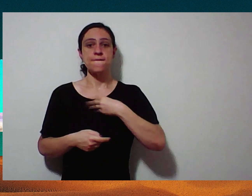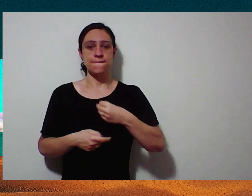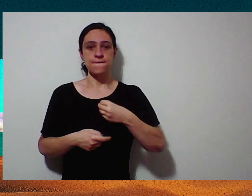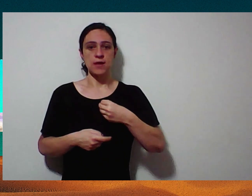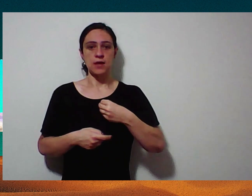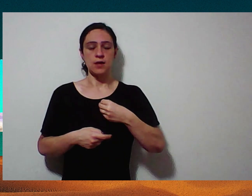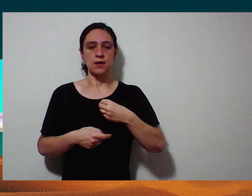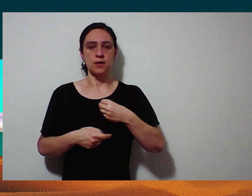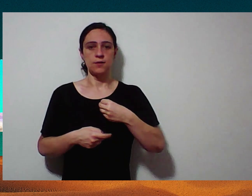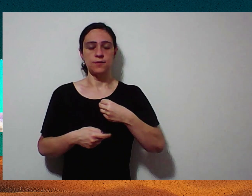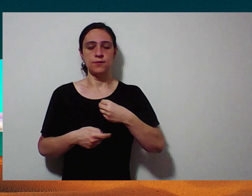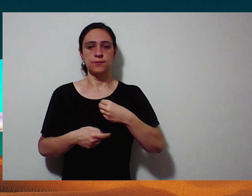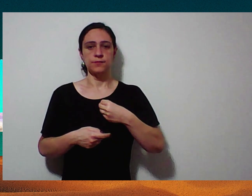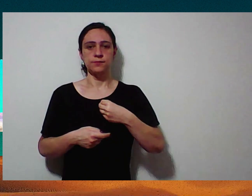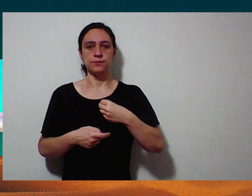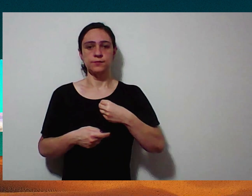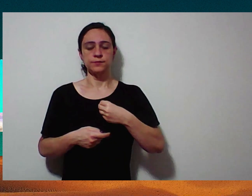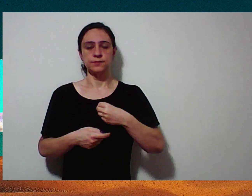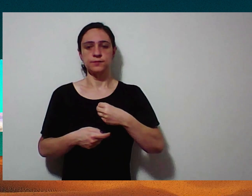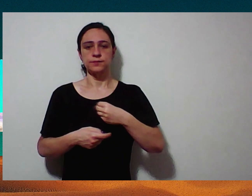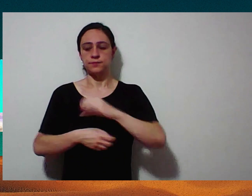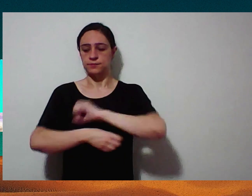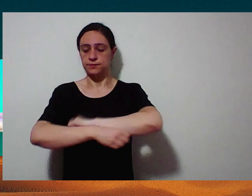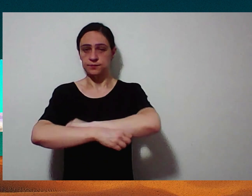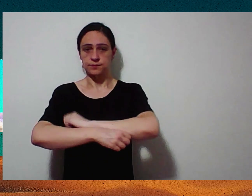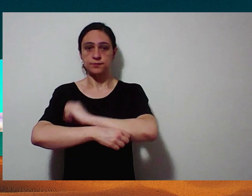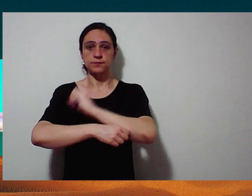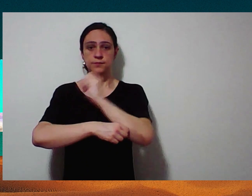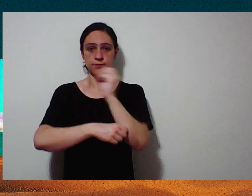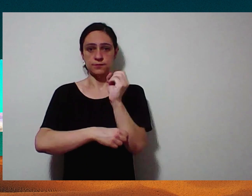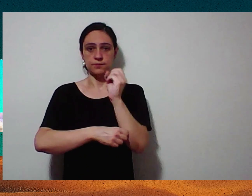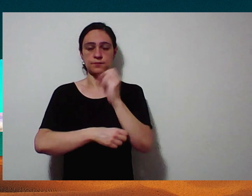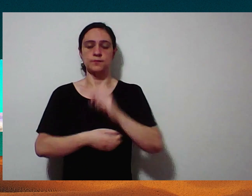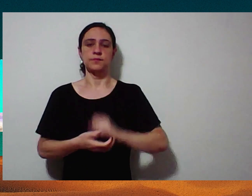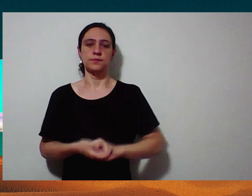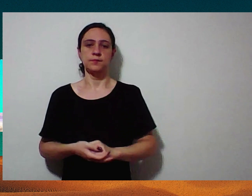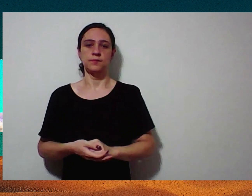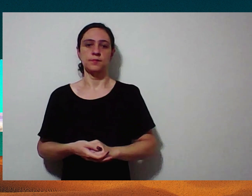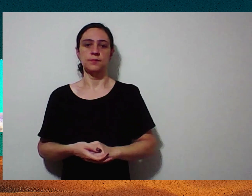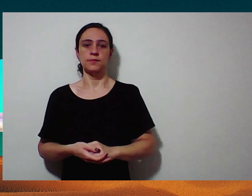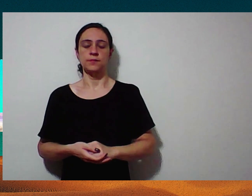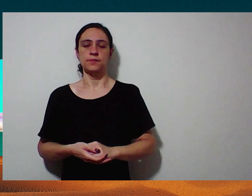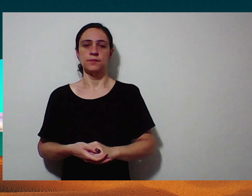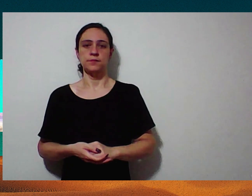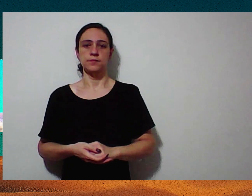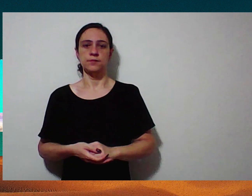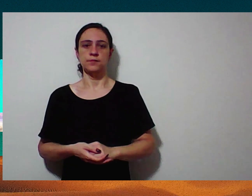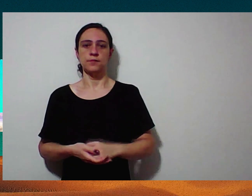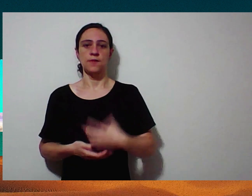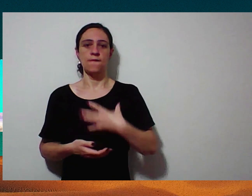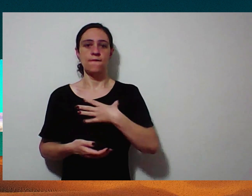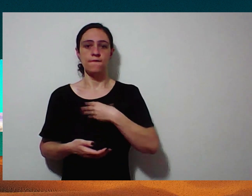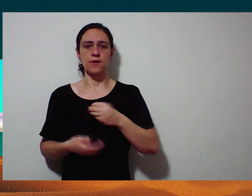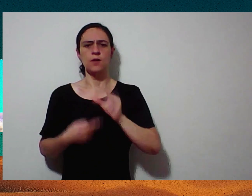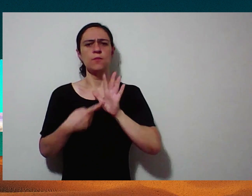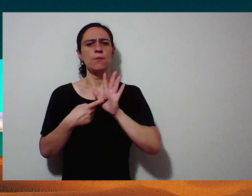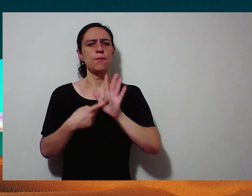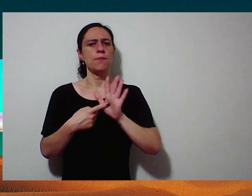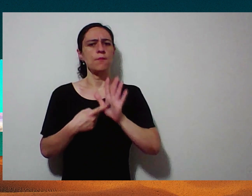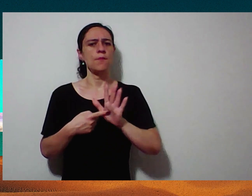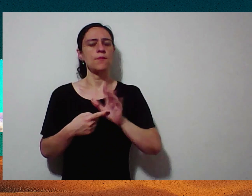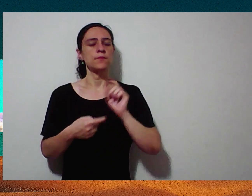also called the son of the dawn. Filho da alva deve indicar que ele foi